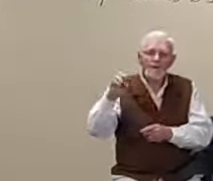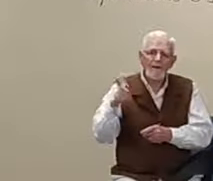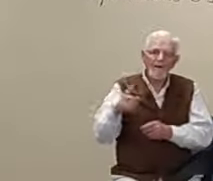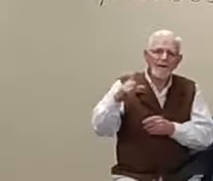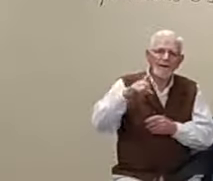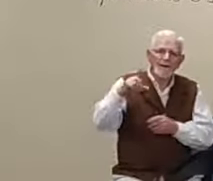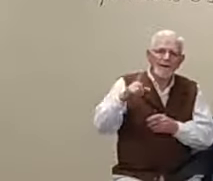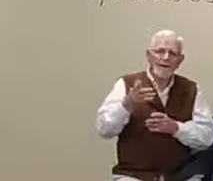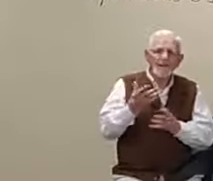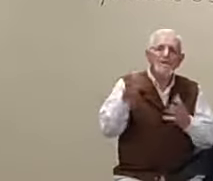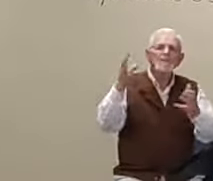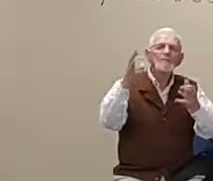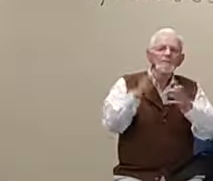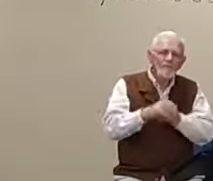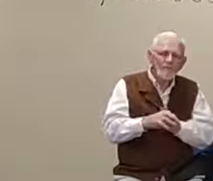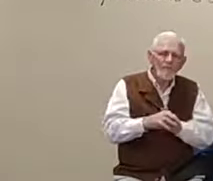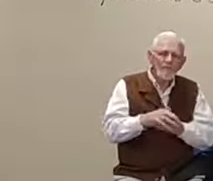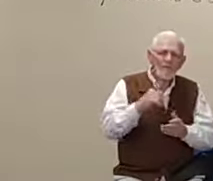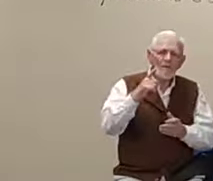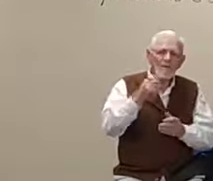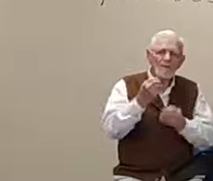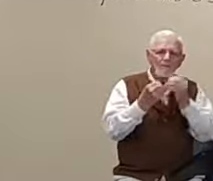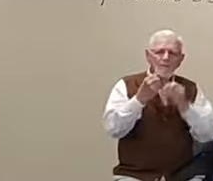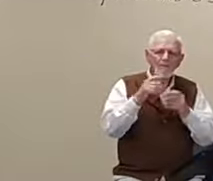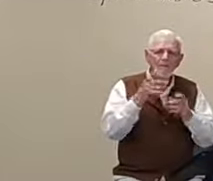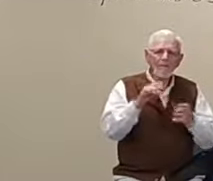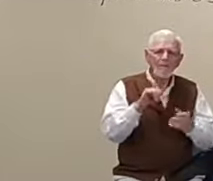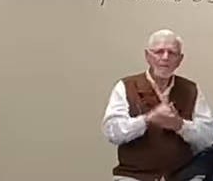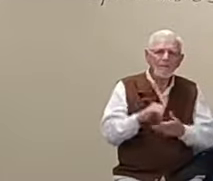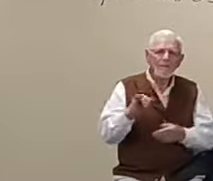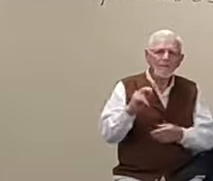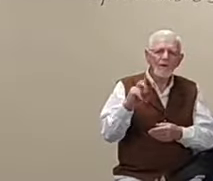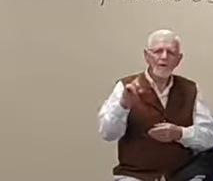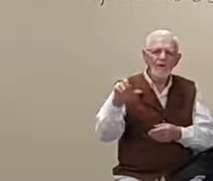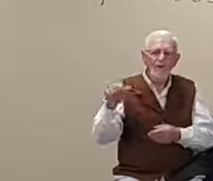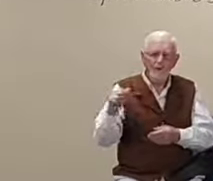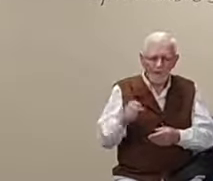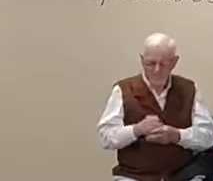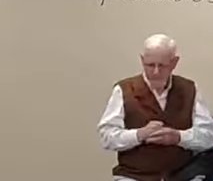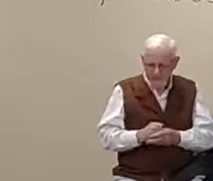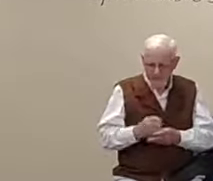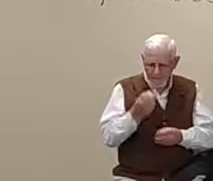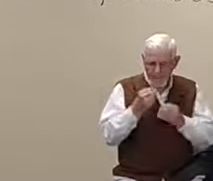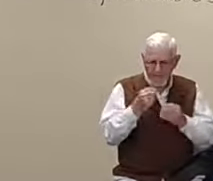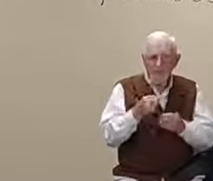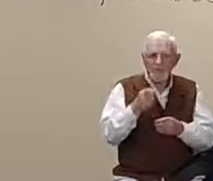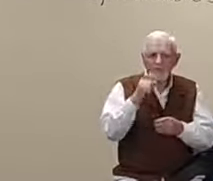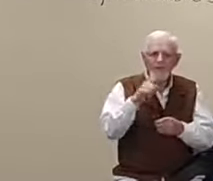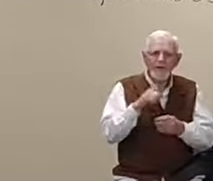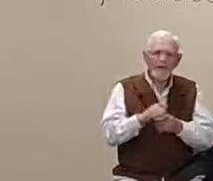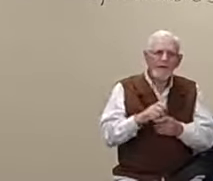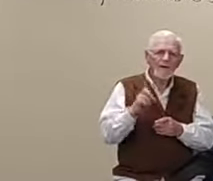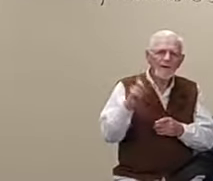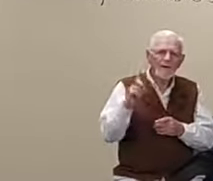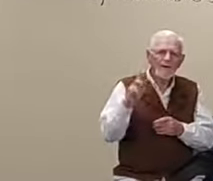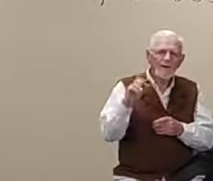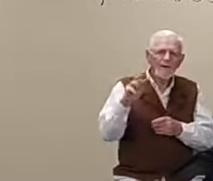Supper does. But Judas, he ate and drank. But he ate and drank damnation to